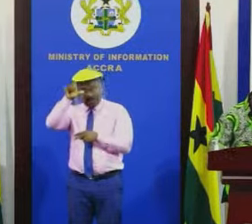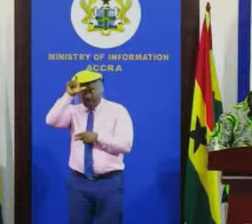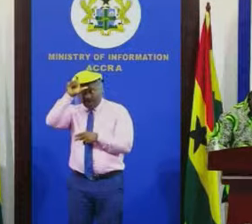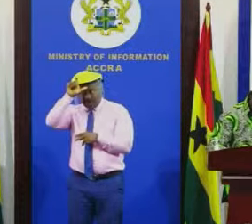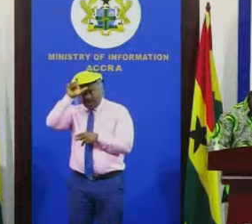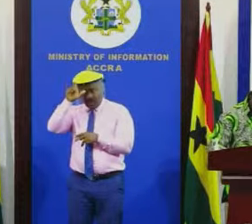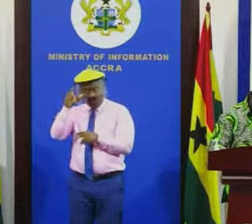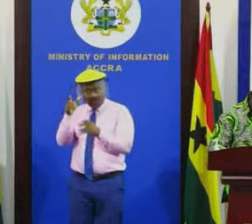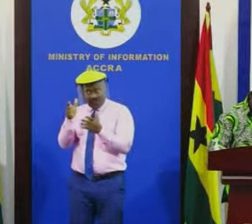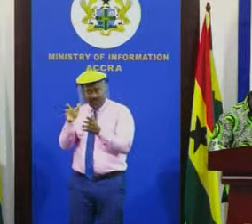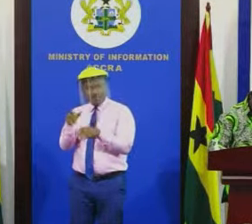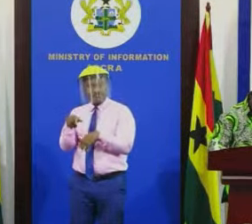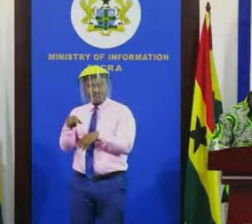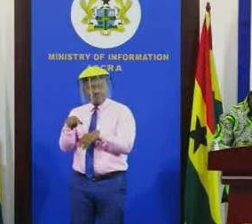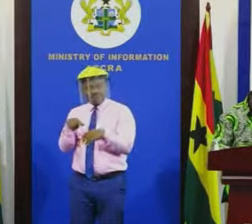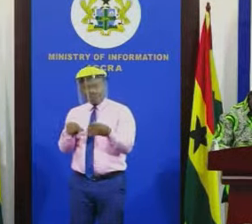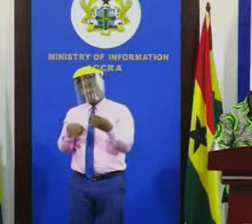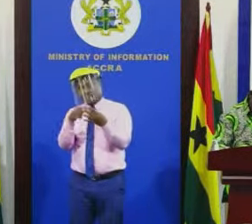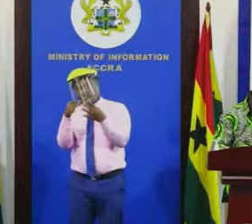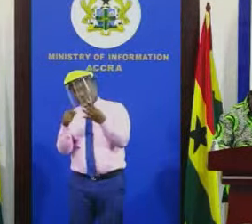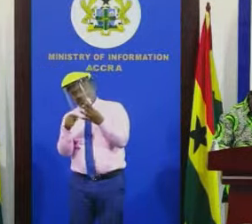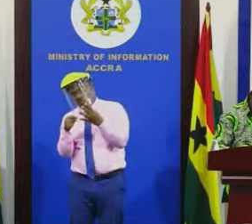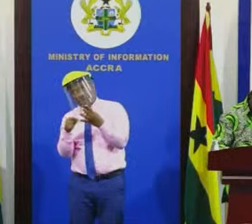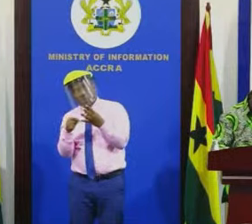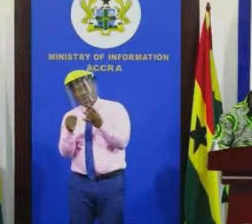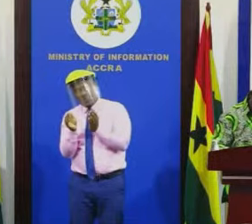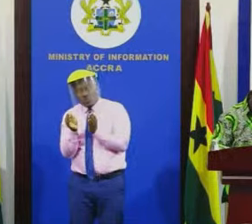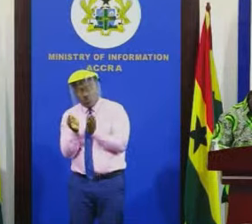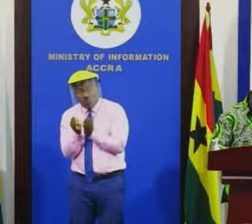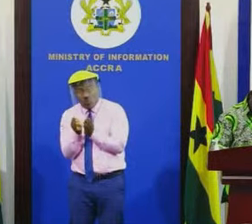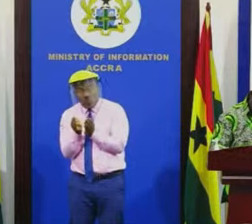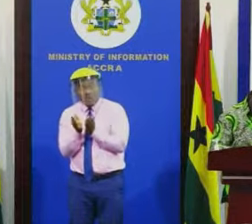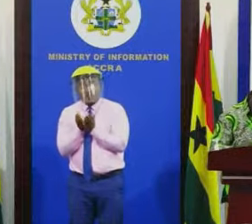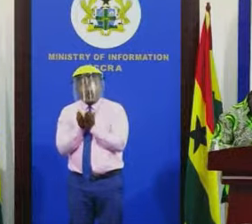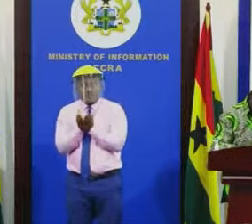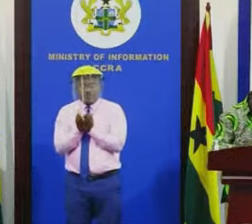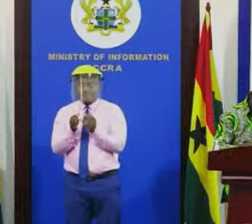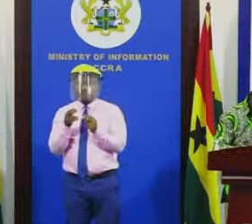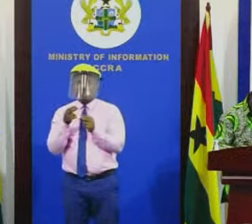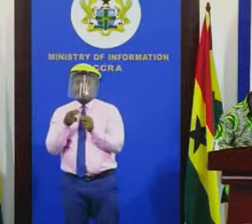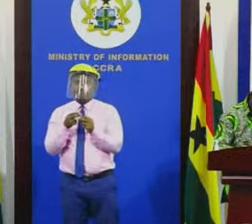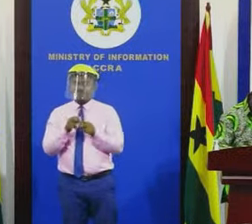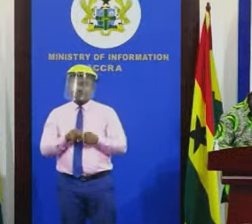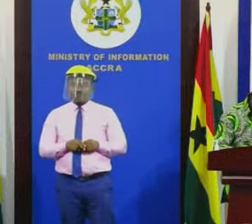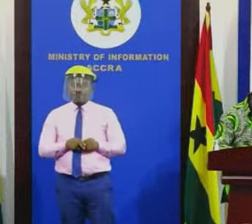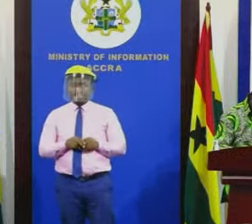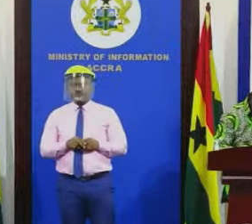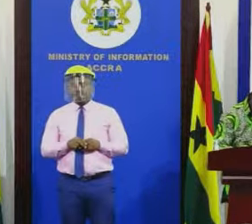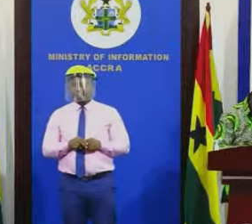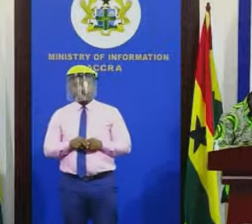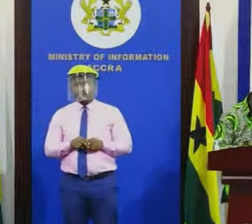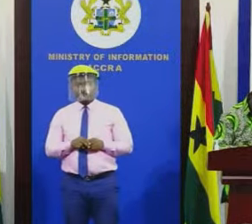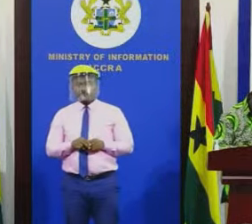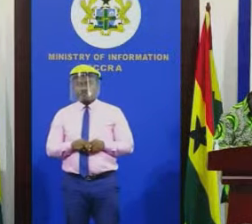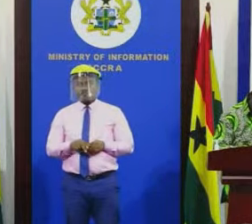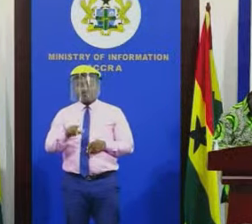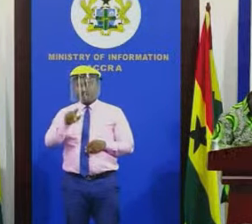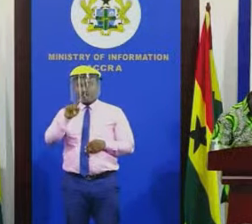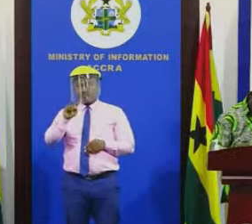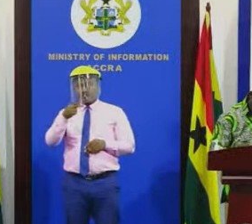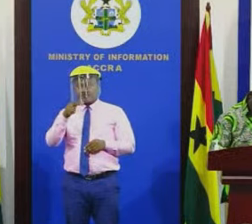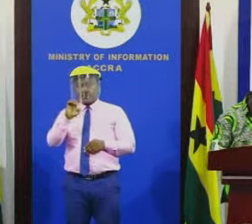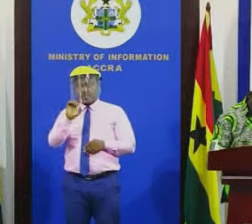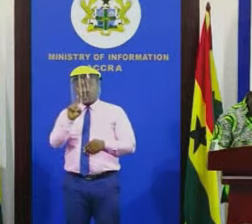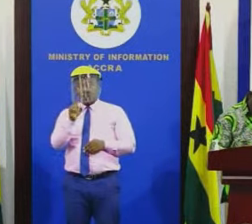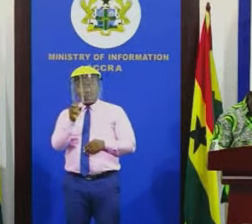one together with a daughter ship that would come with it. That one is Christian Theodosia Oku.